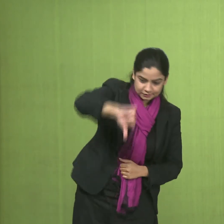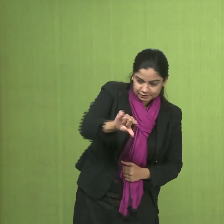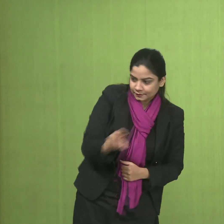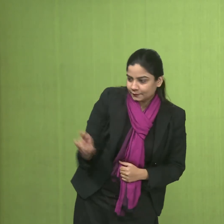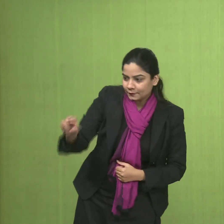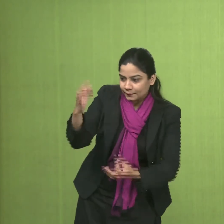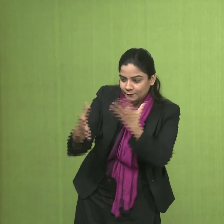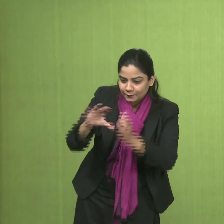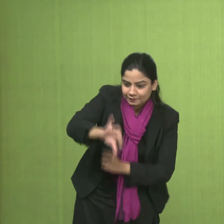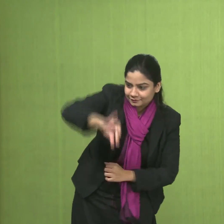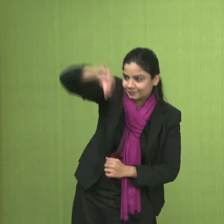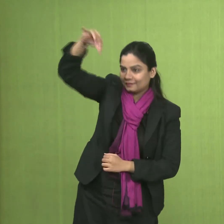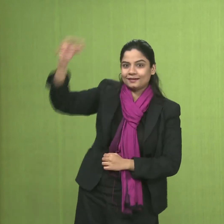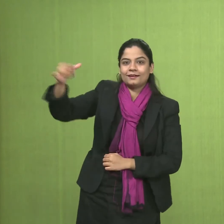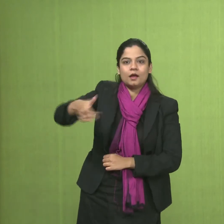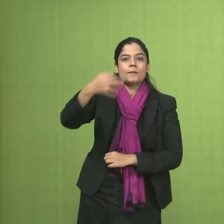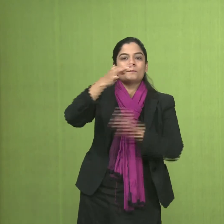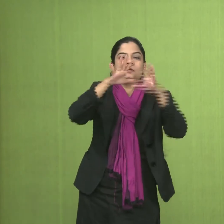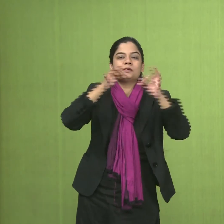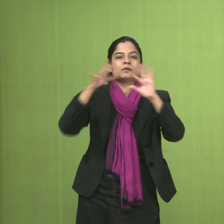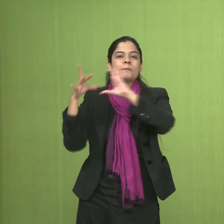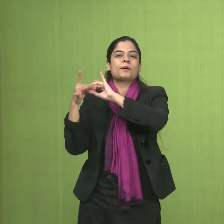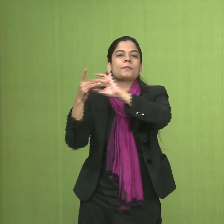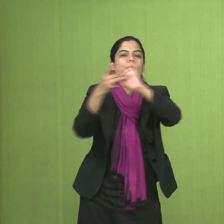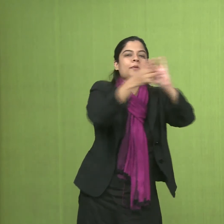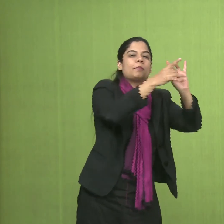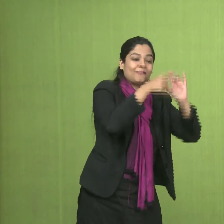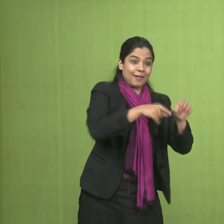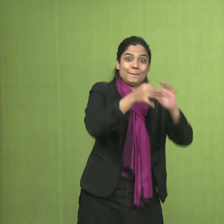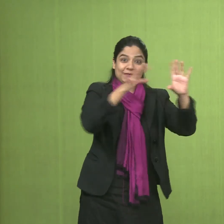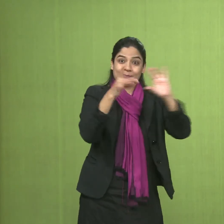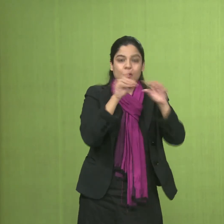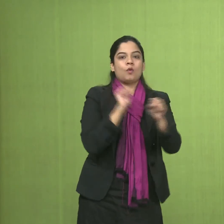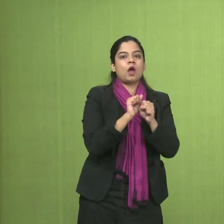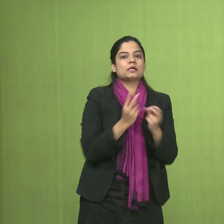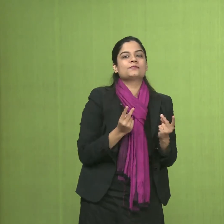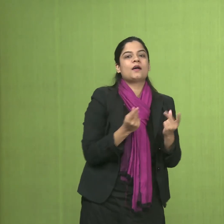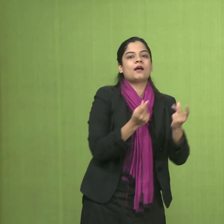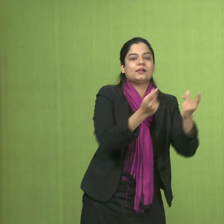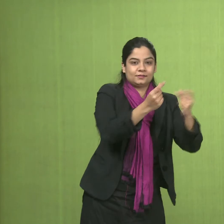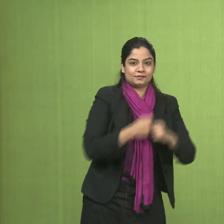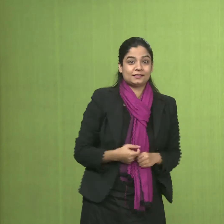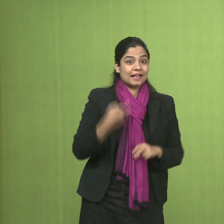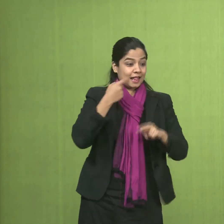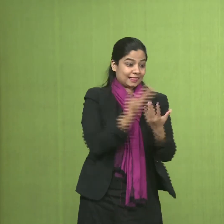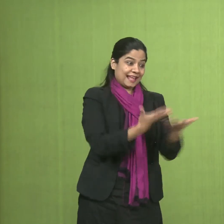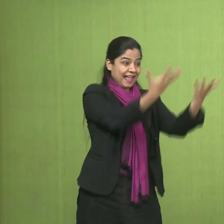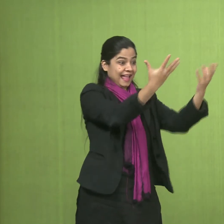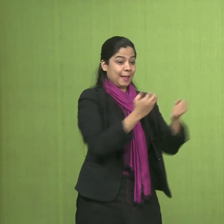geyser is connected to electricity. Rods are connected to electricity. So, all these things are particularly helping us in making